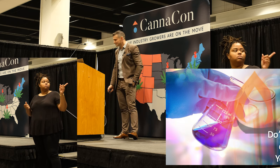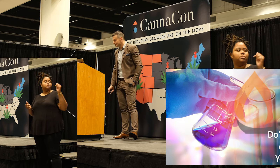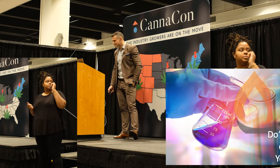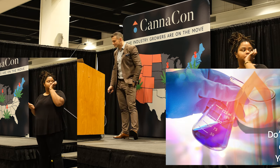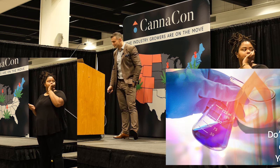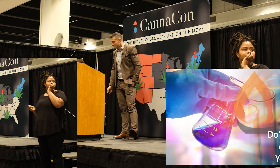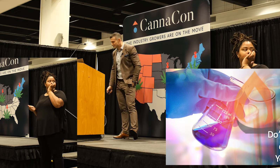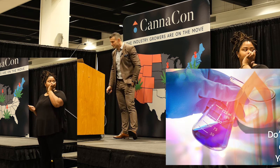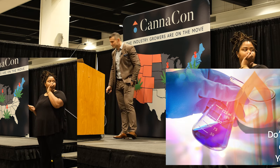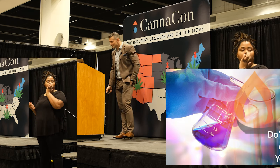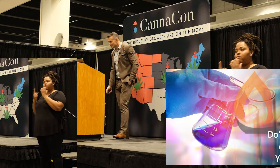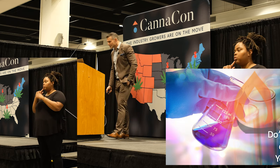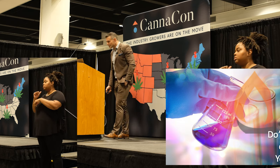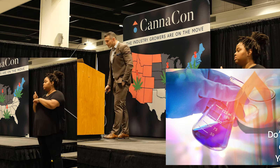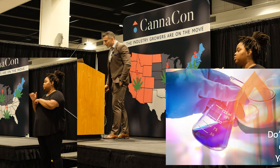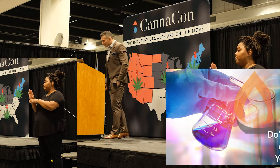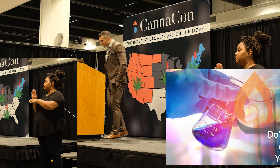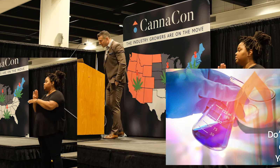consider.